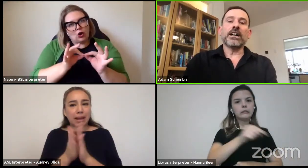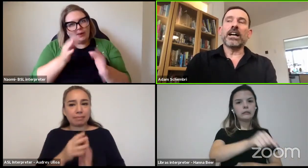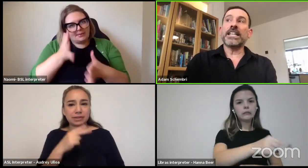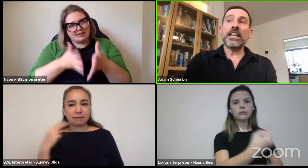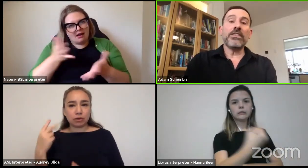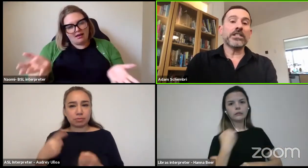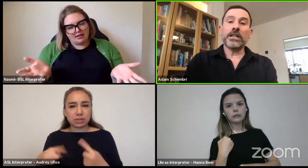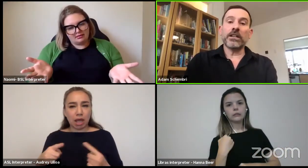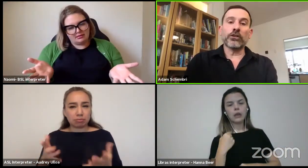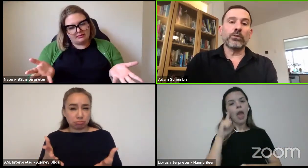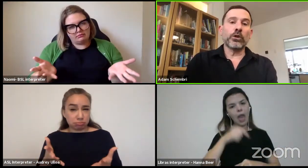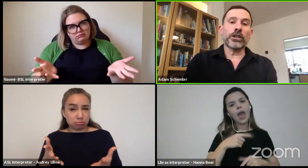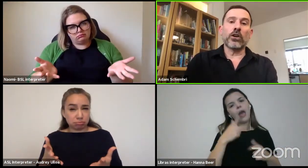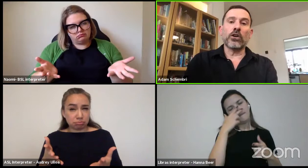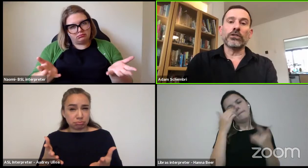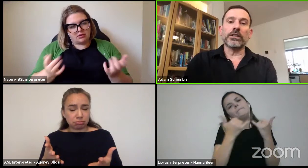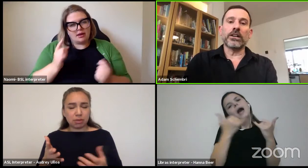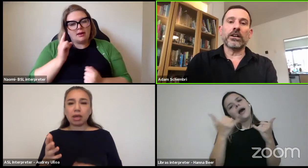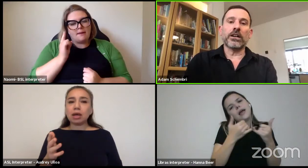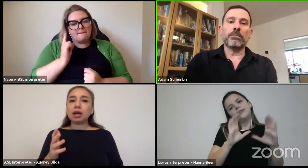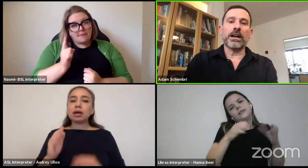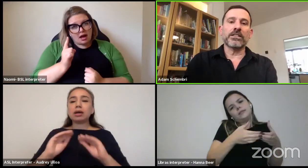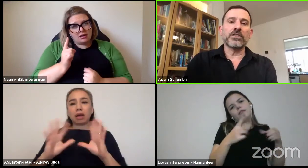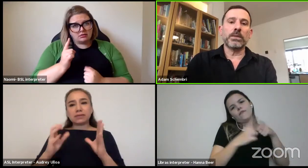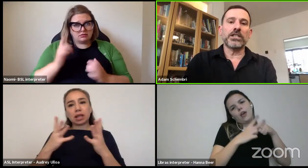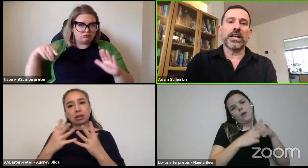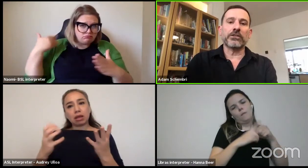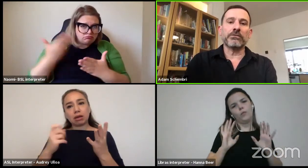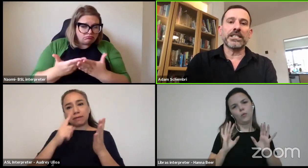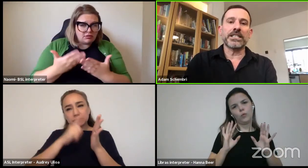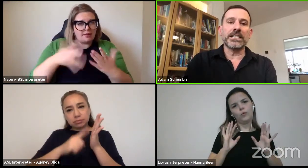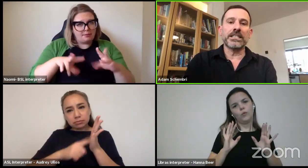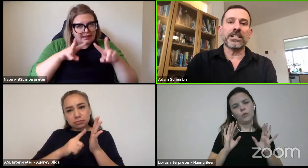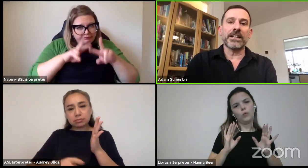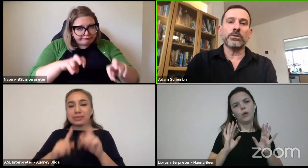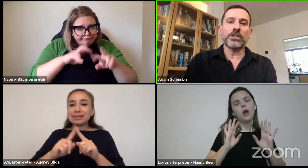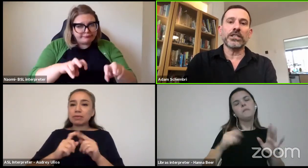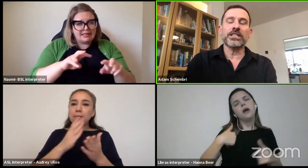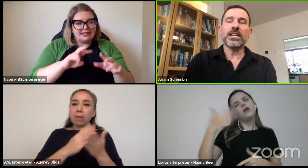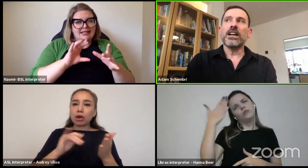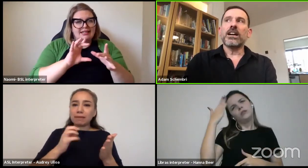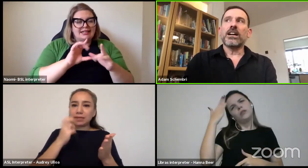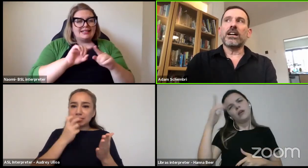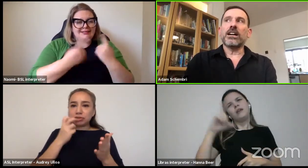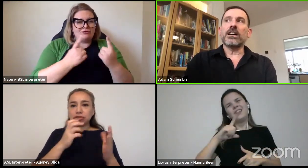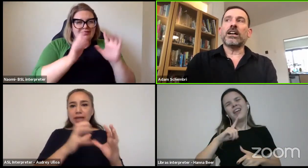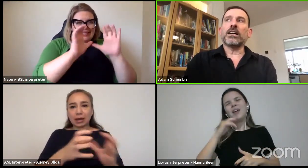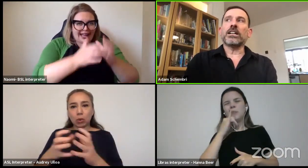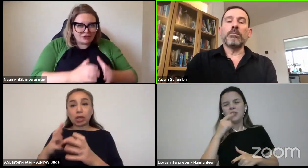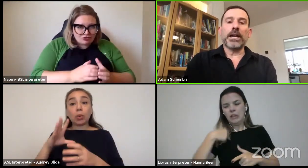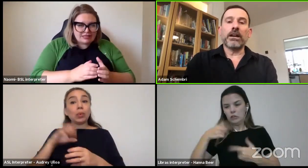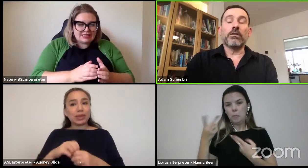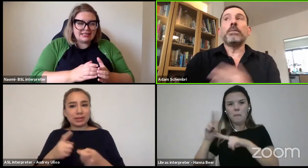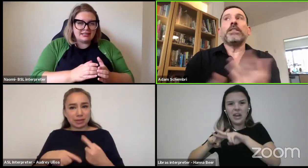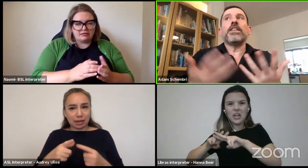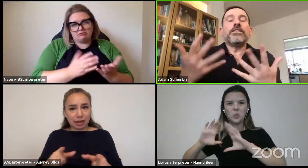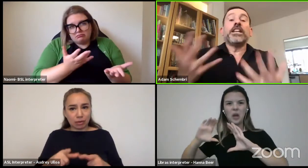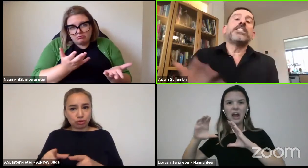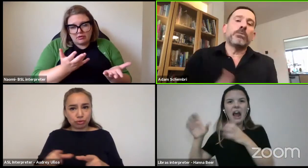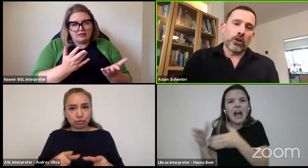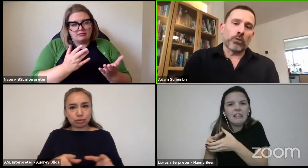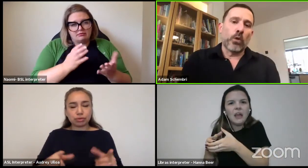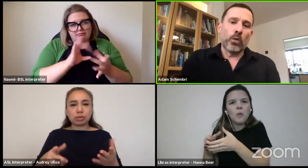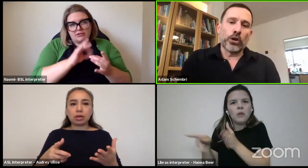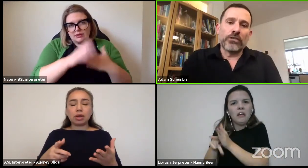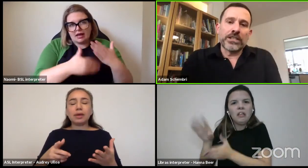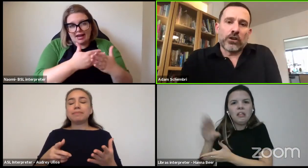obviously, again, there's been a lot of work on parts of speech categories in sign languages. I mean, there needs